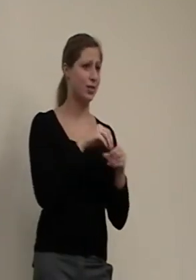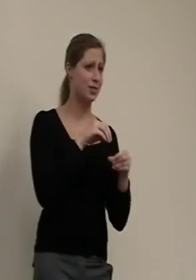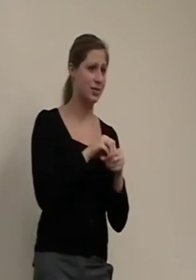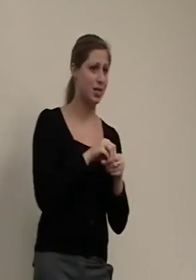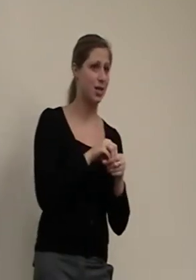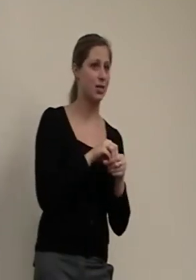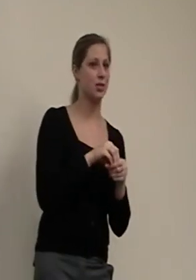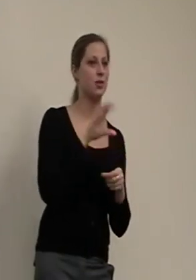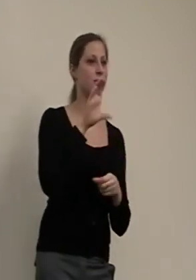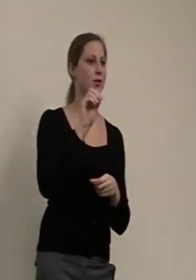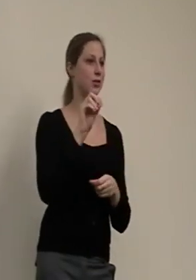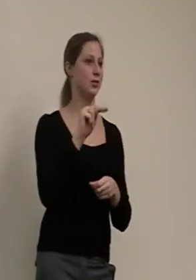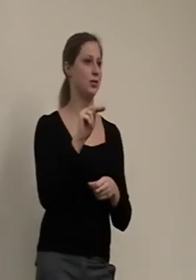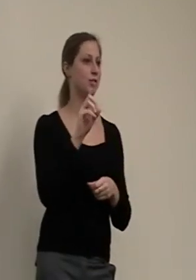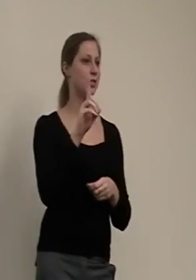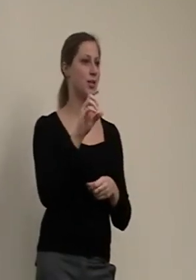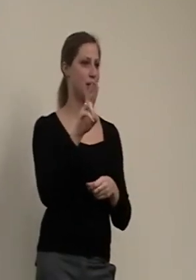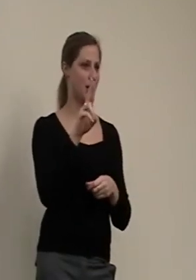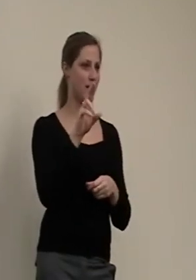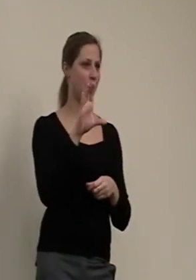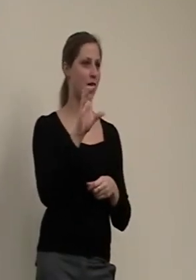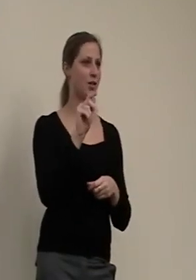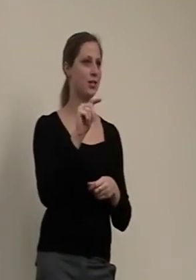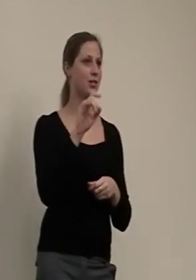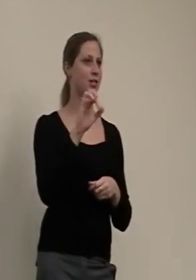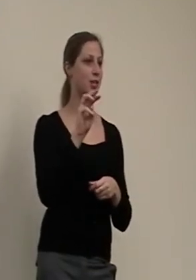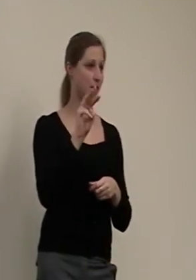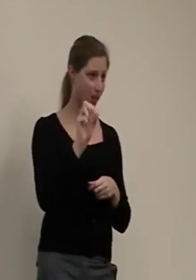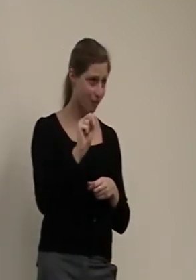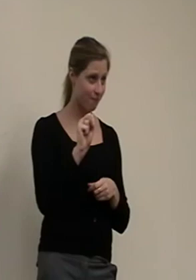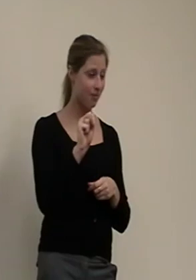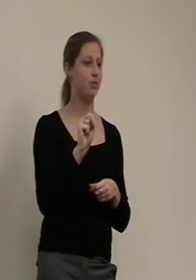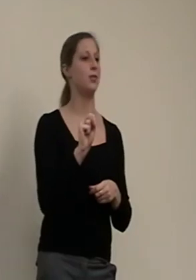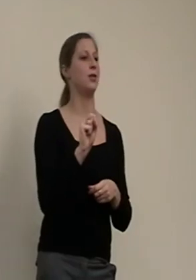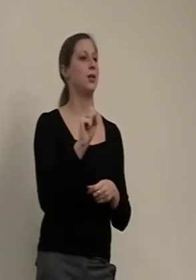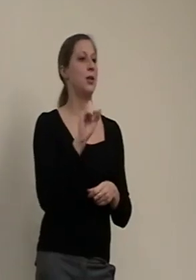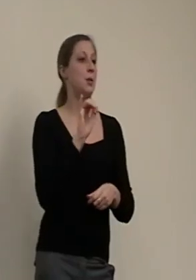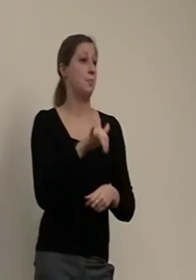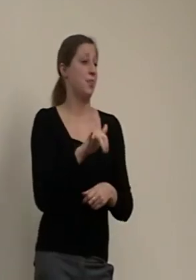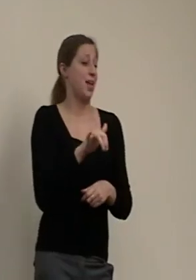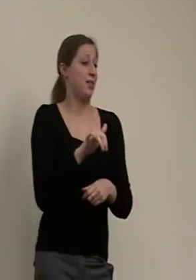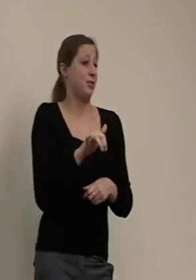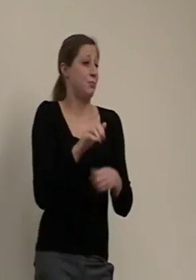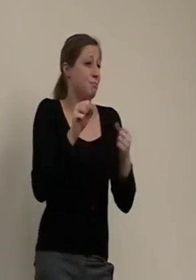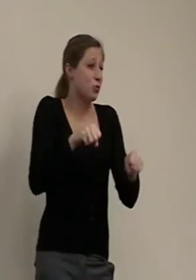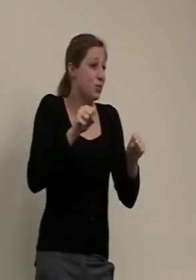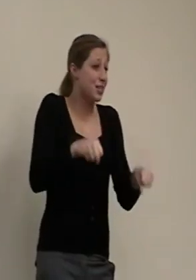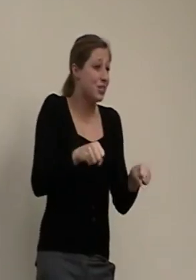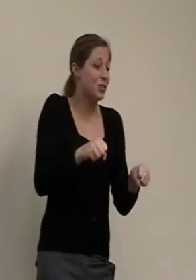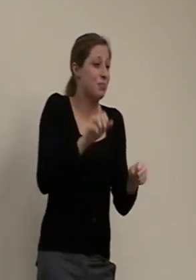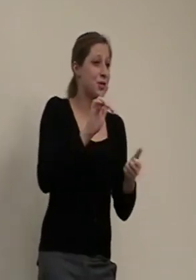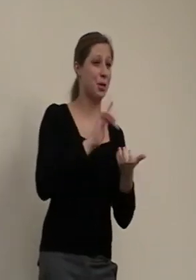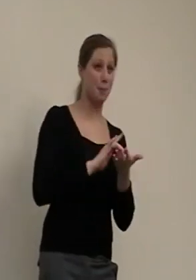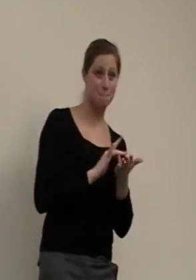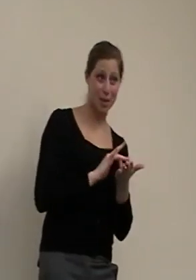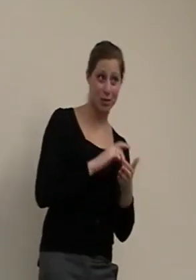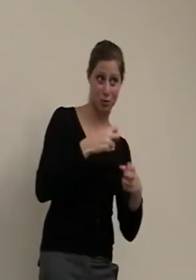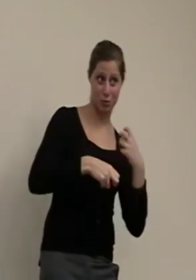there's something in the conductive mechanism that could potentially be treated medically before I'd even go down the hearing aid